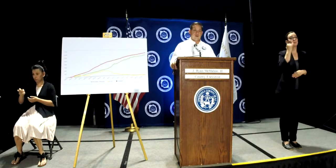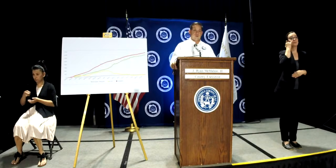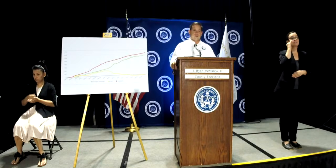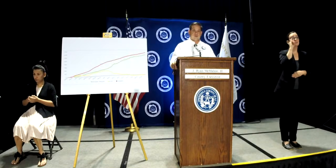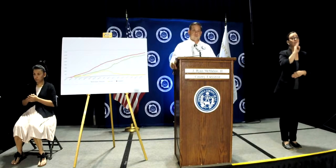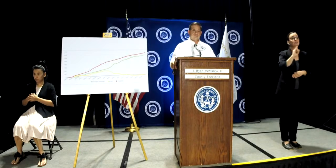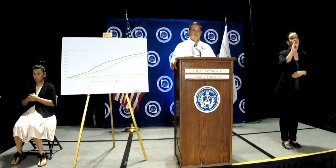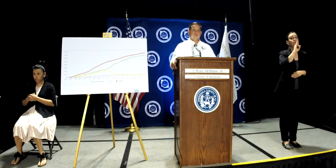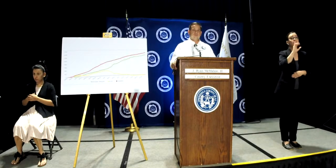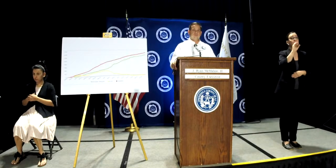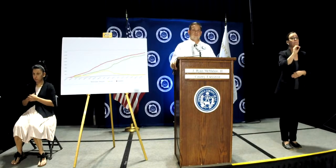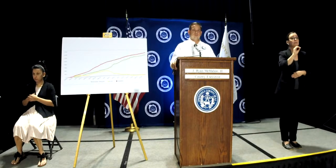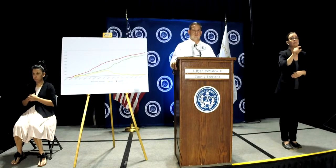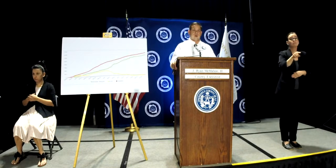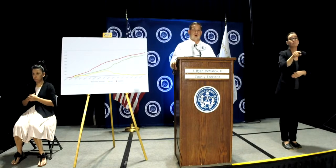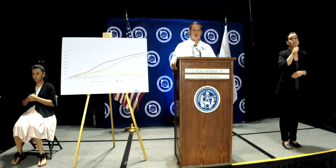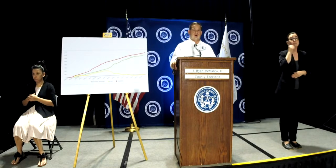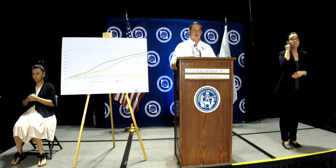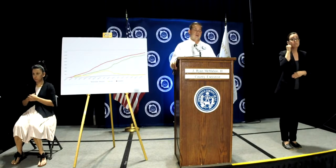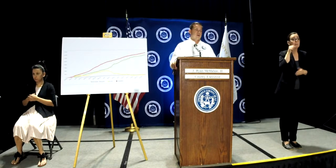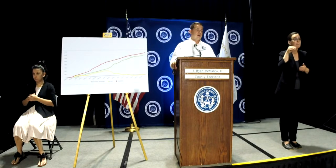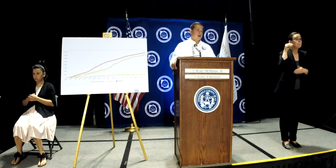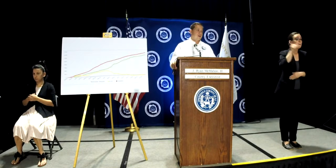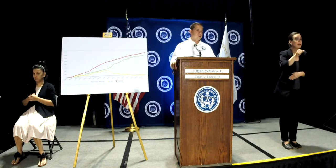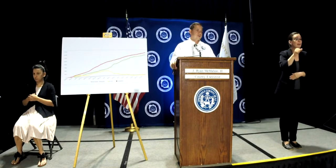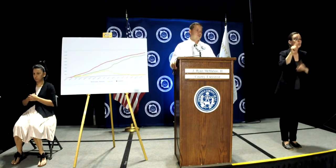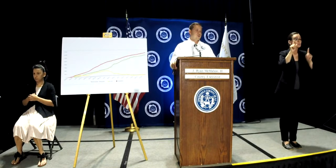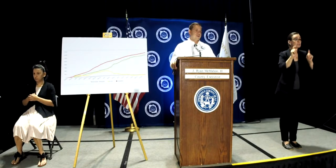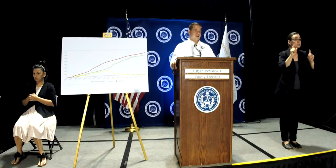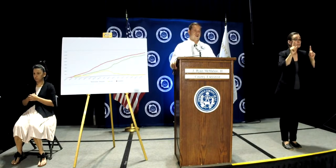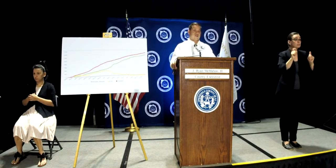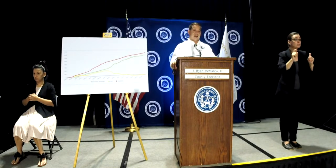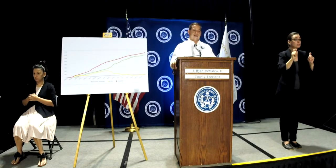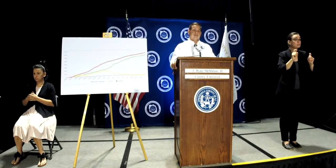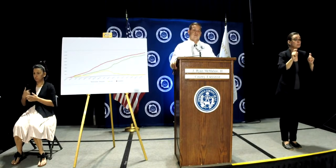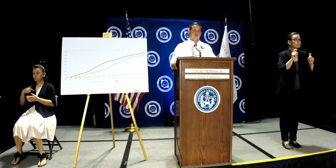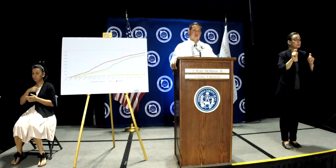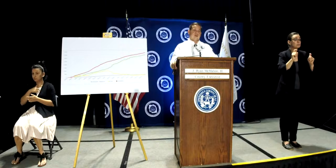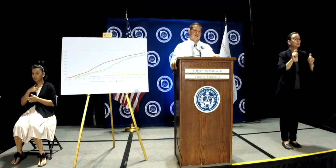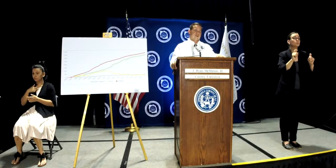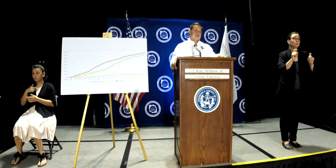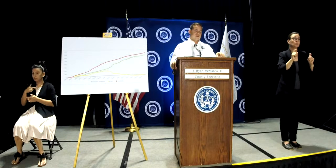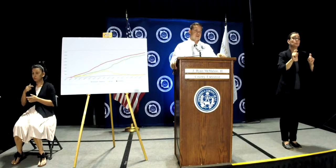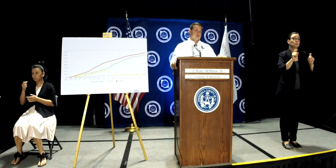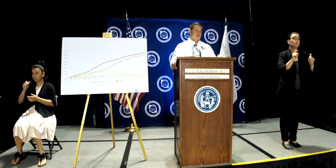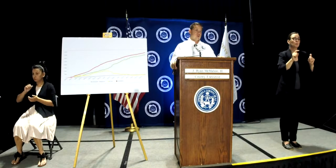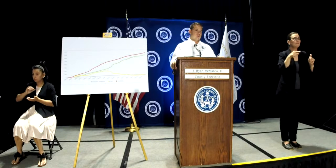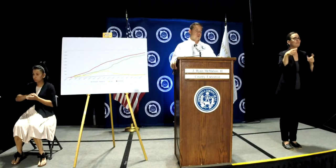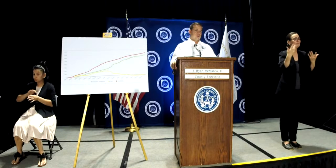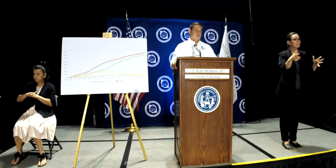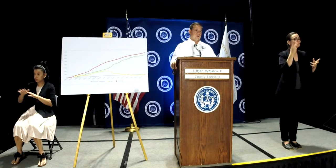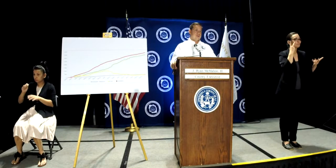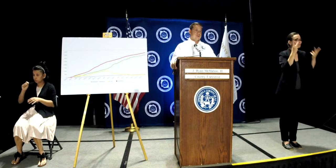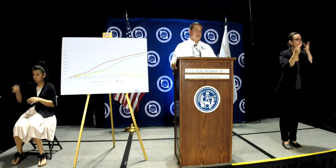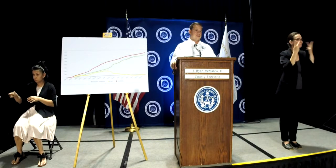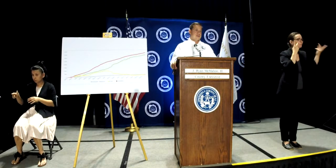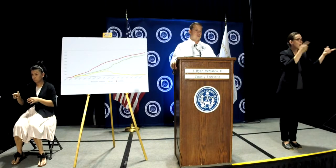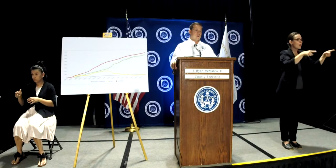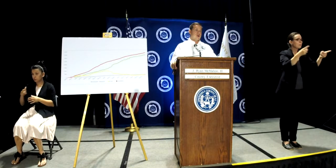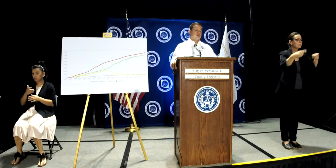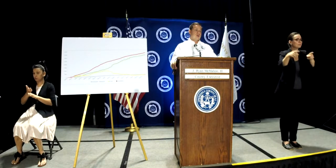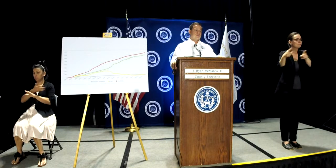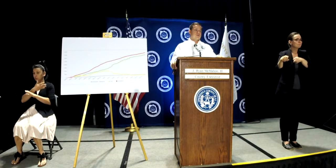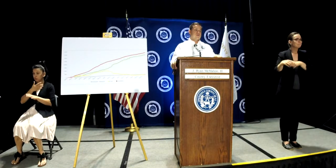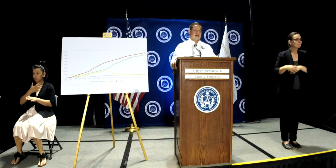now, which they are, the CARES Act, if you look at all these, you heard about the state